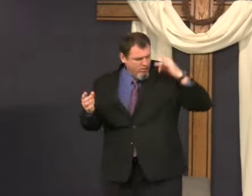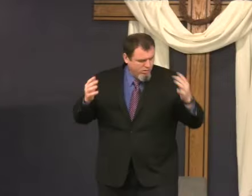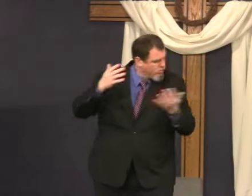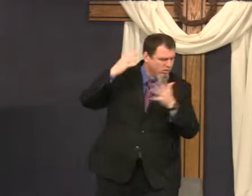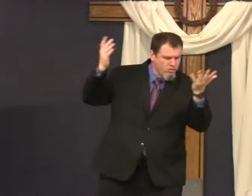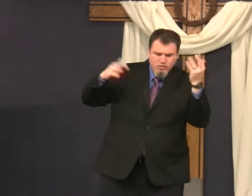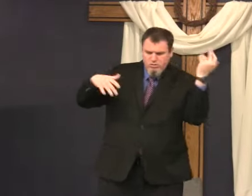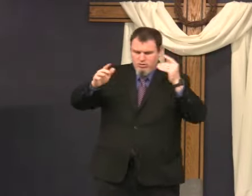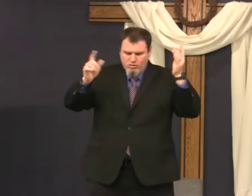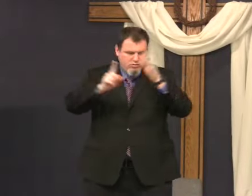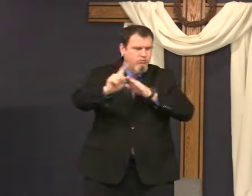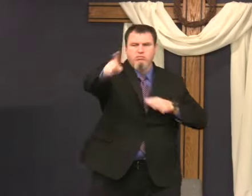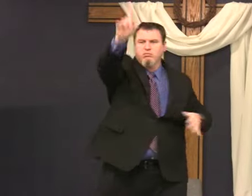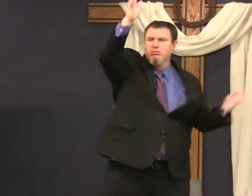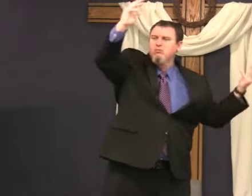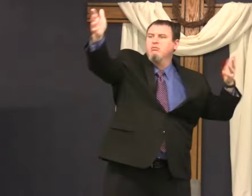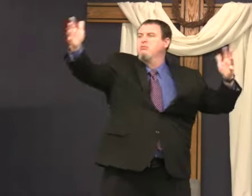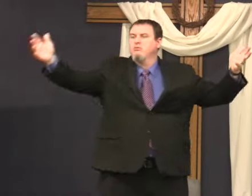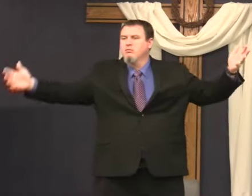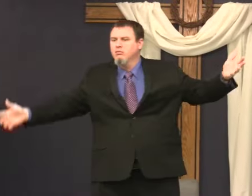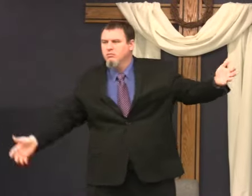And they were looking for him. Where'd he go?